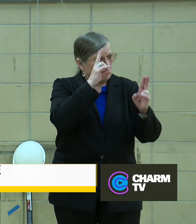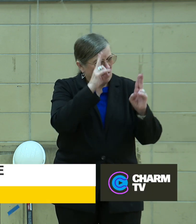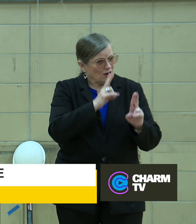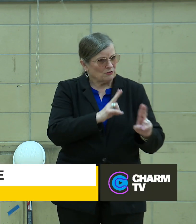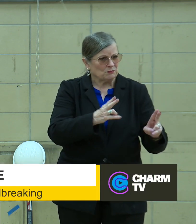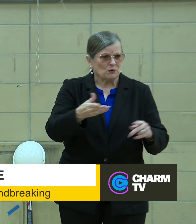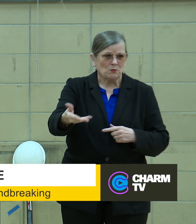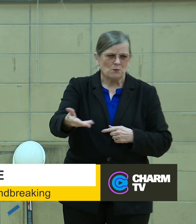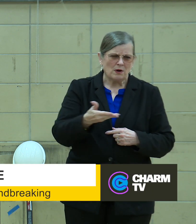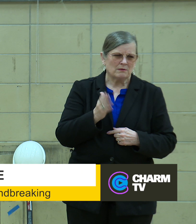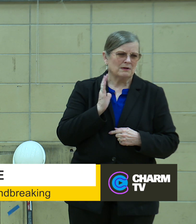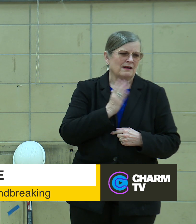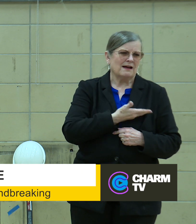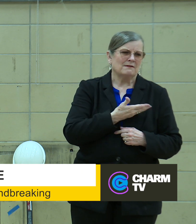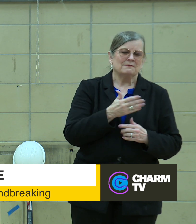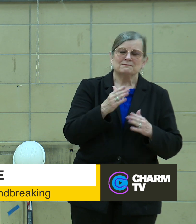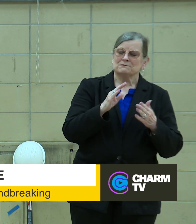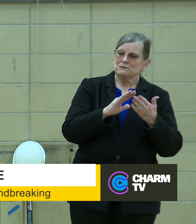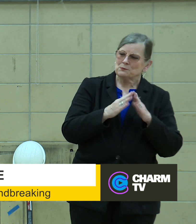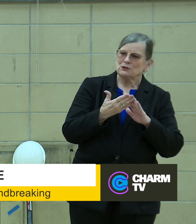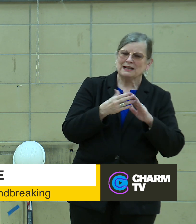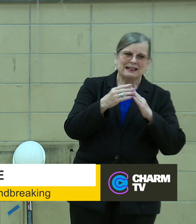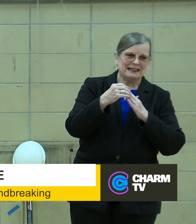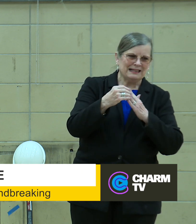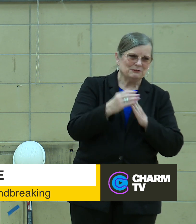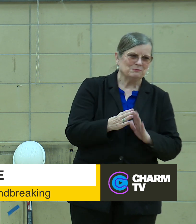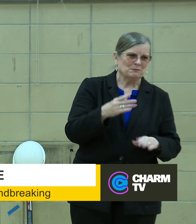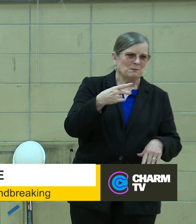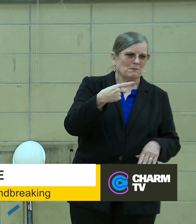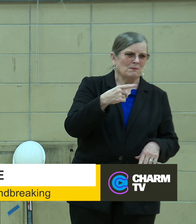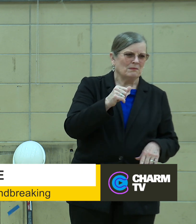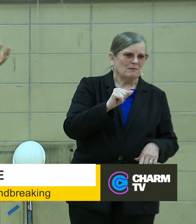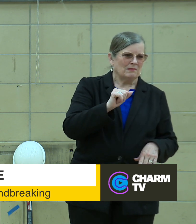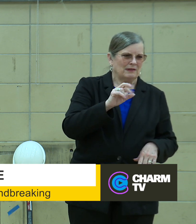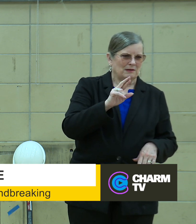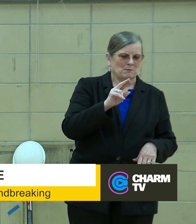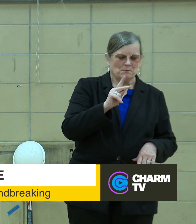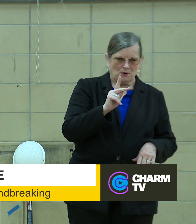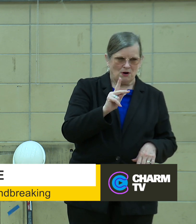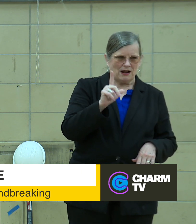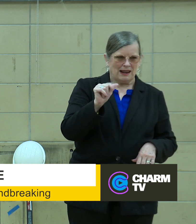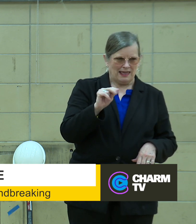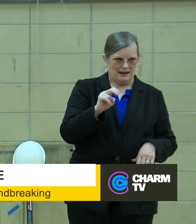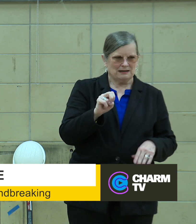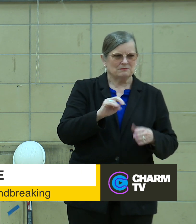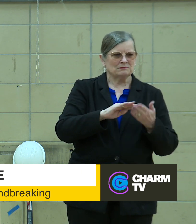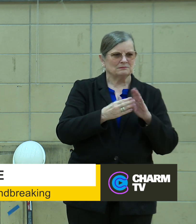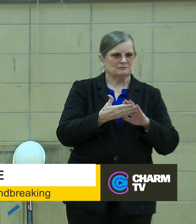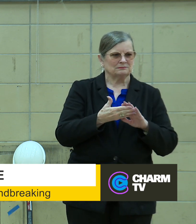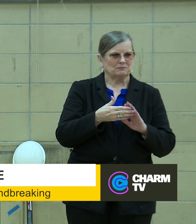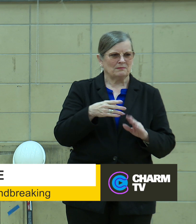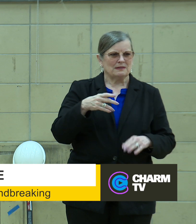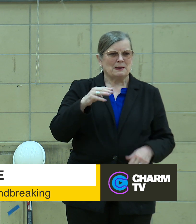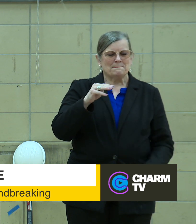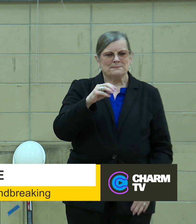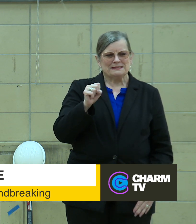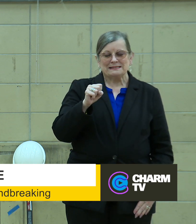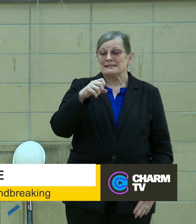our fabulous community leader of the Park Lane Community Association, Ms. Spence, up to the microphone for a few words.